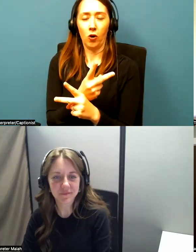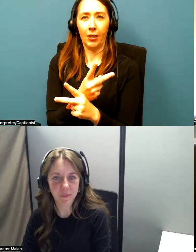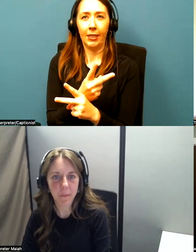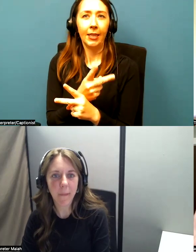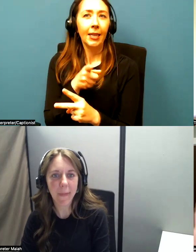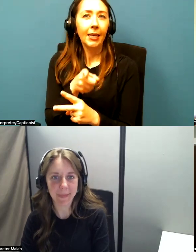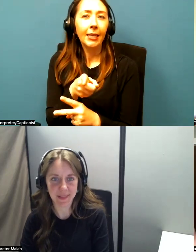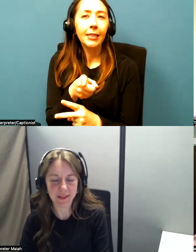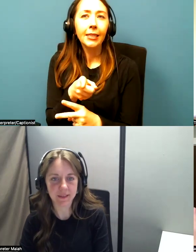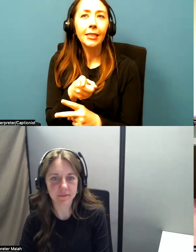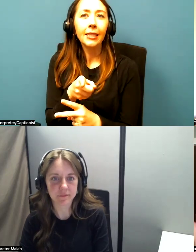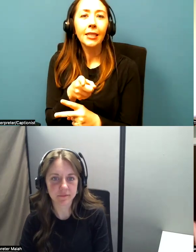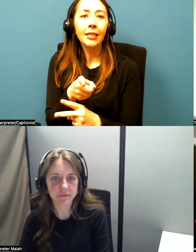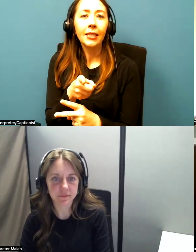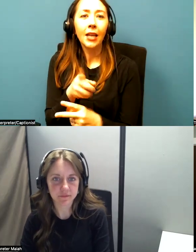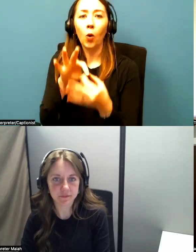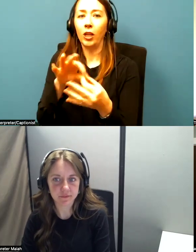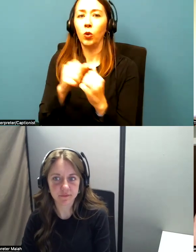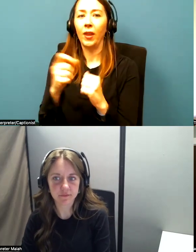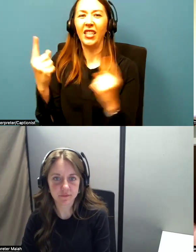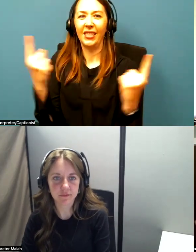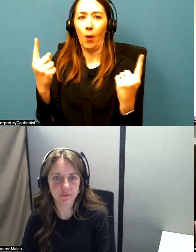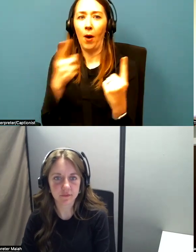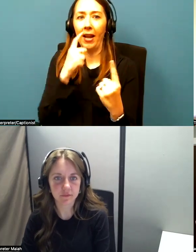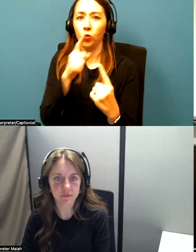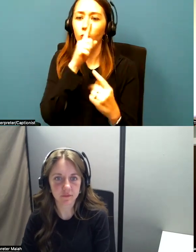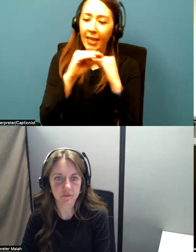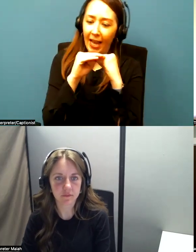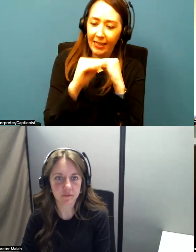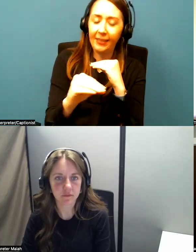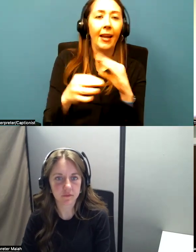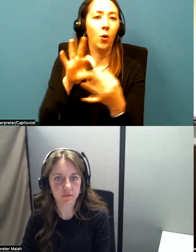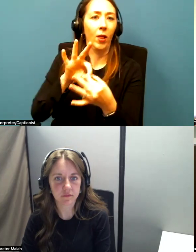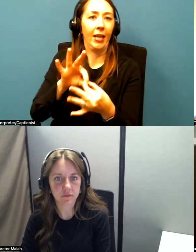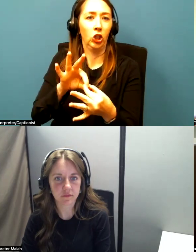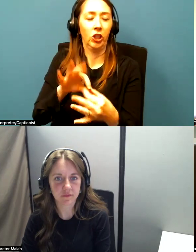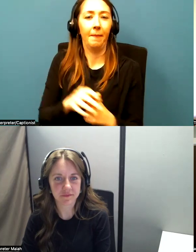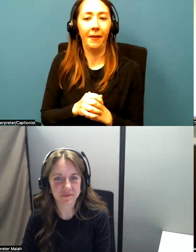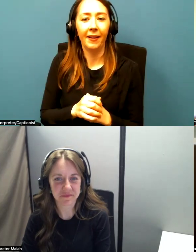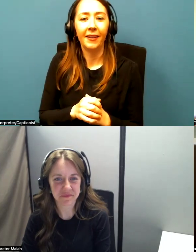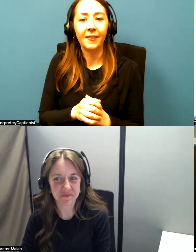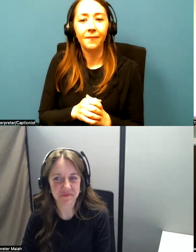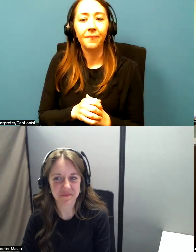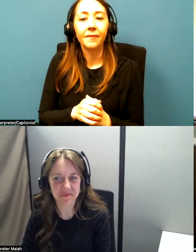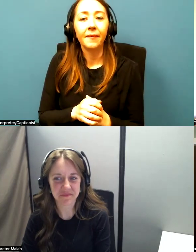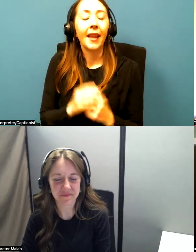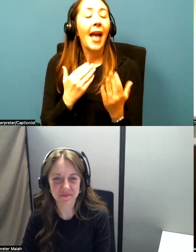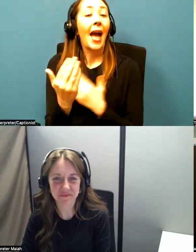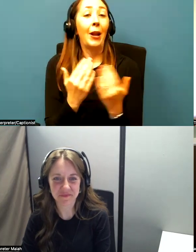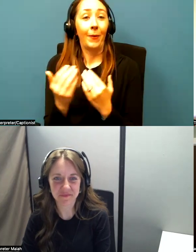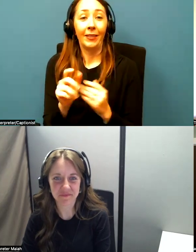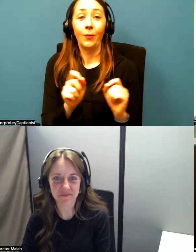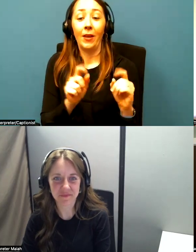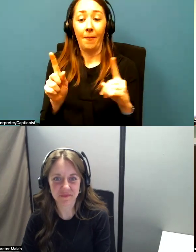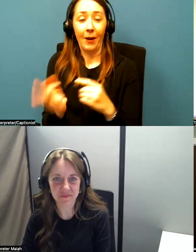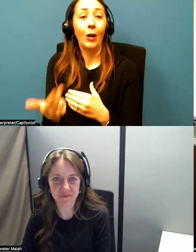know that he's like in a relationship with somebody and it's like a steady relationship. And so we get on